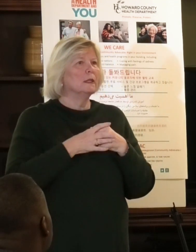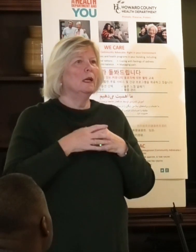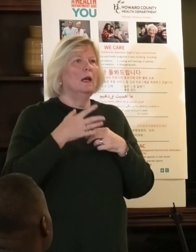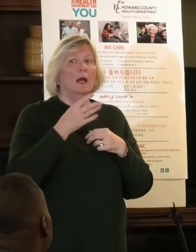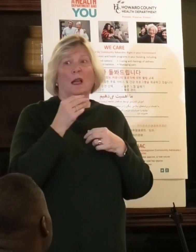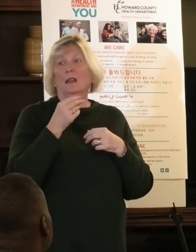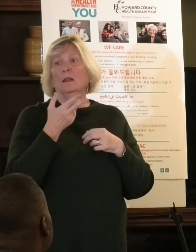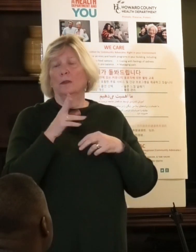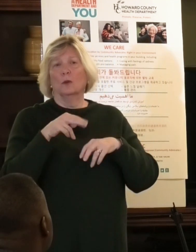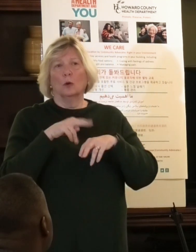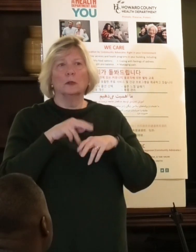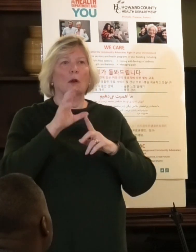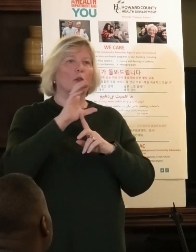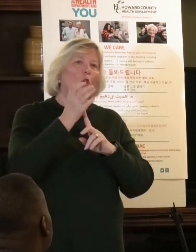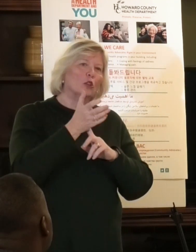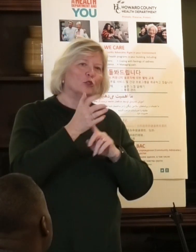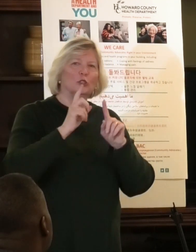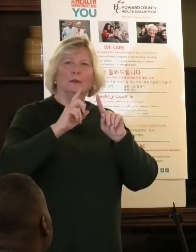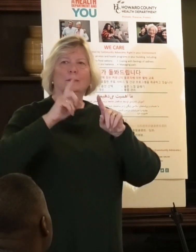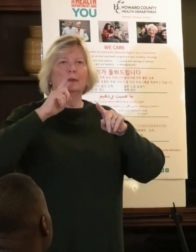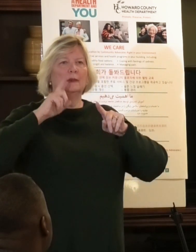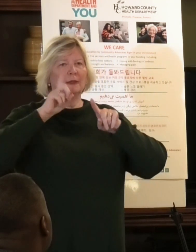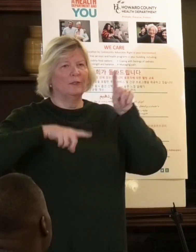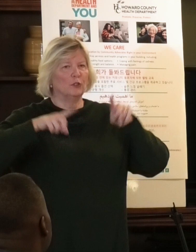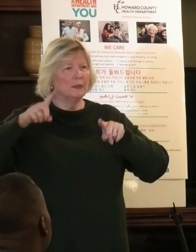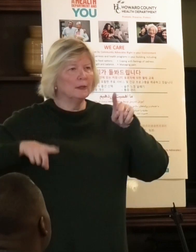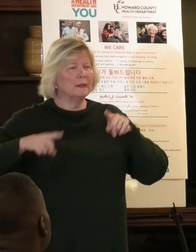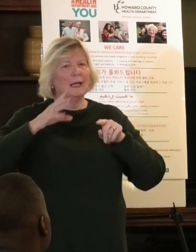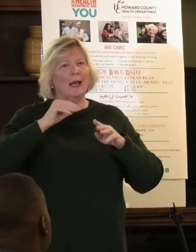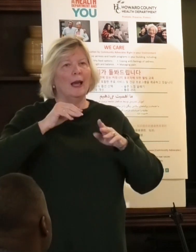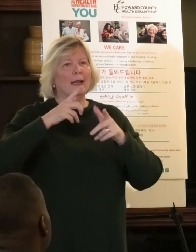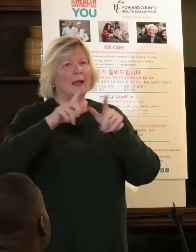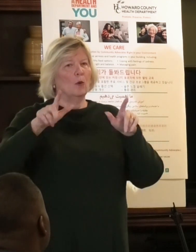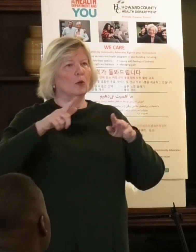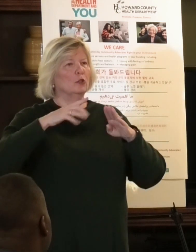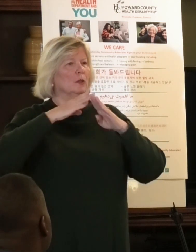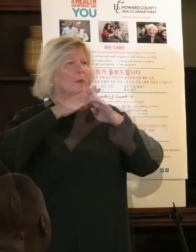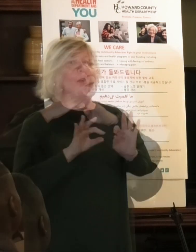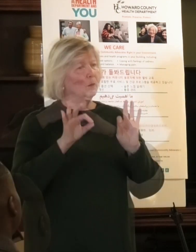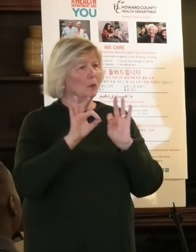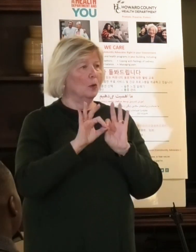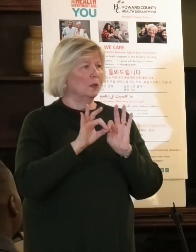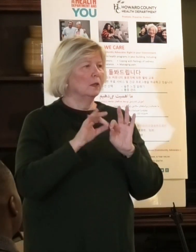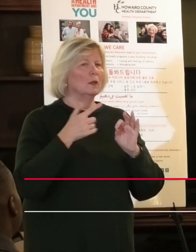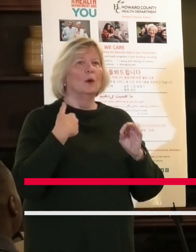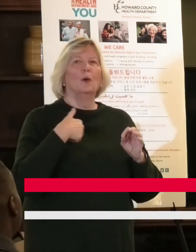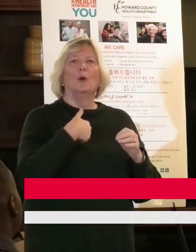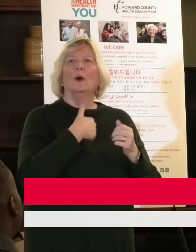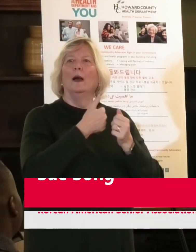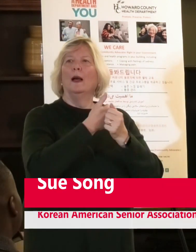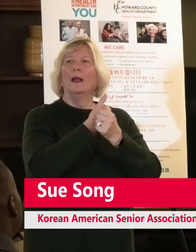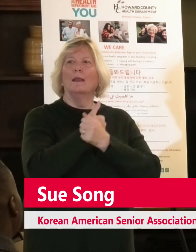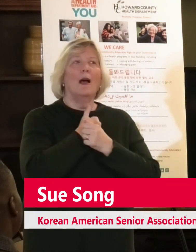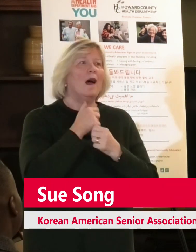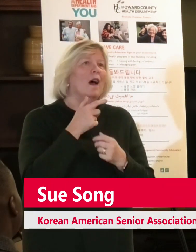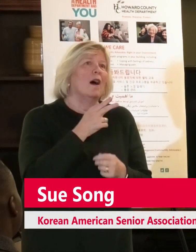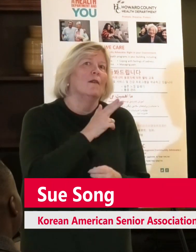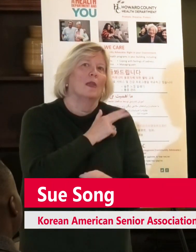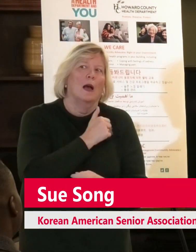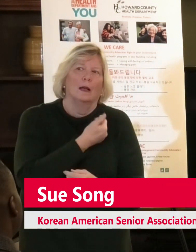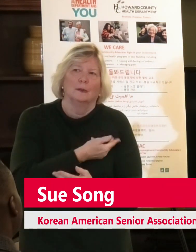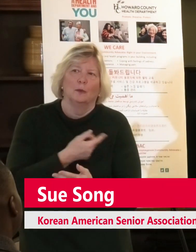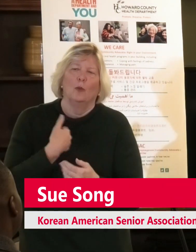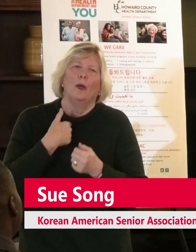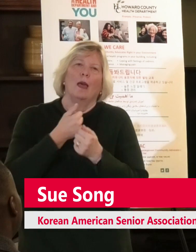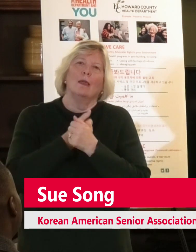and of course cultural differences and language barriers, among other challenges. We love that hospital. We love to